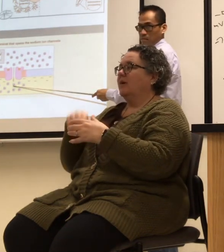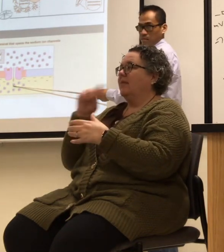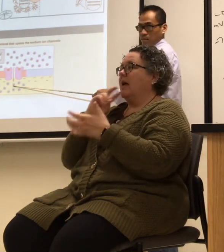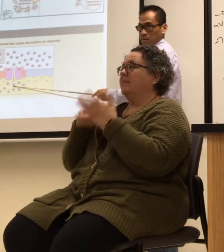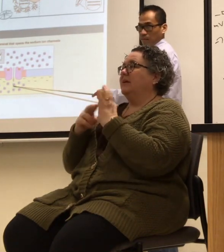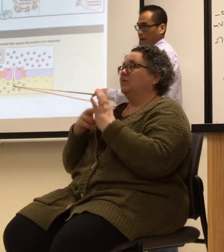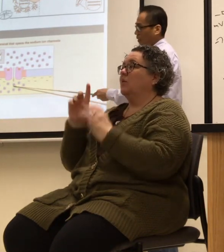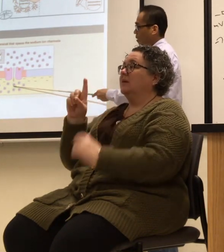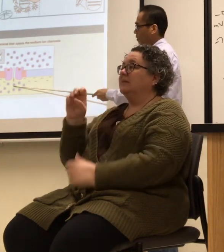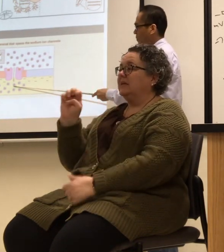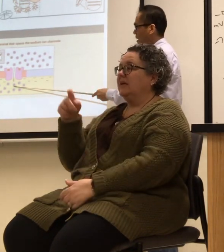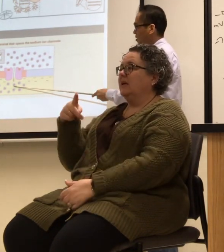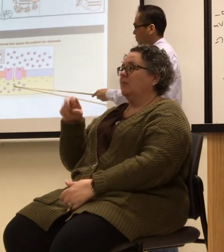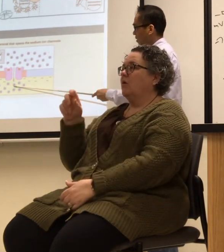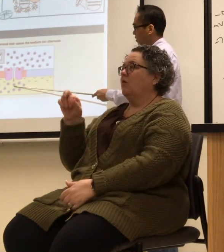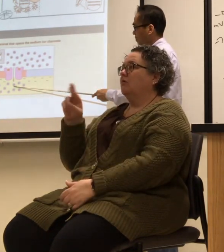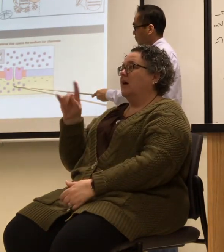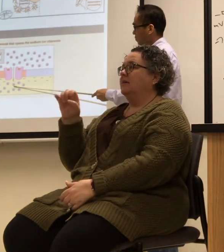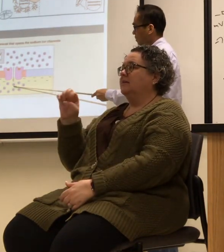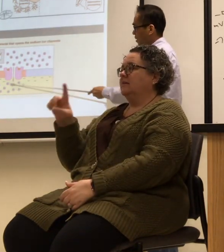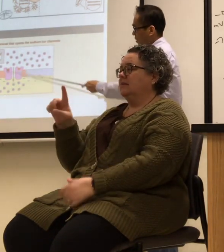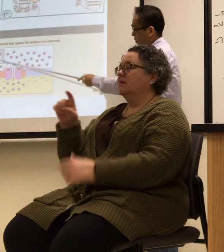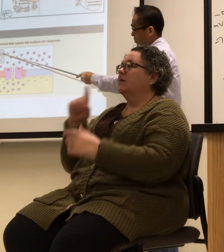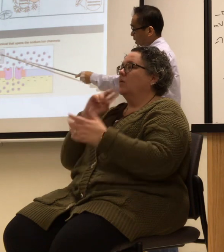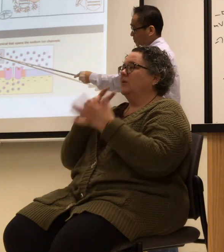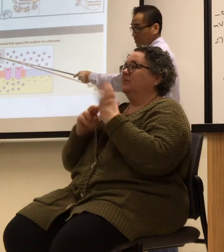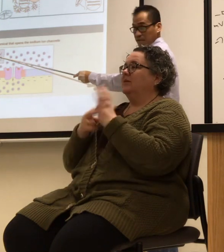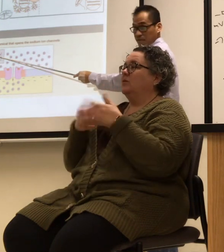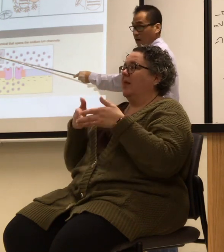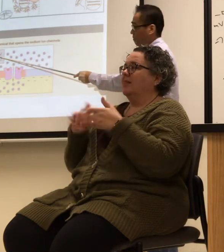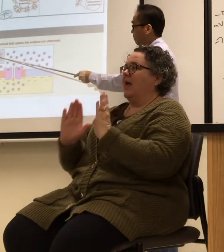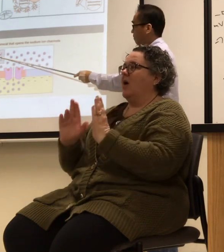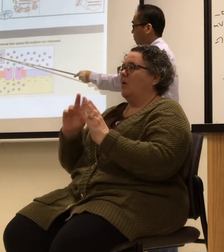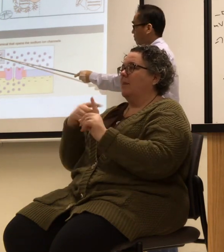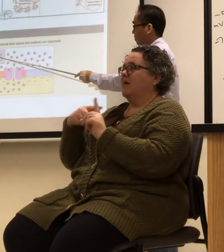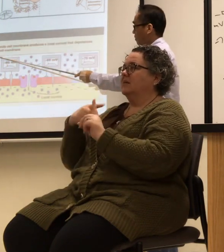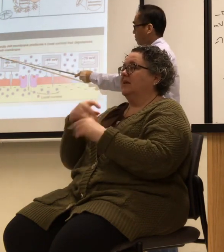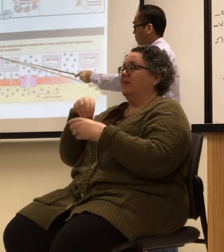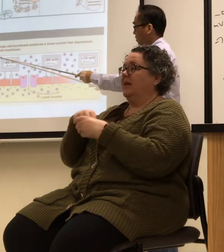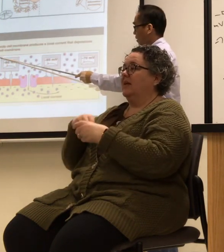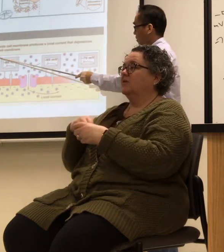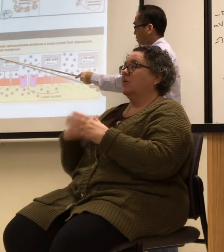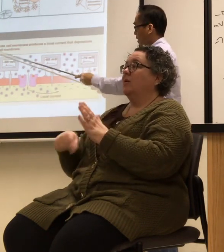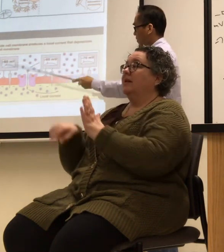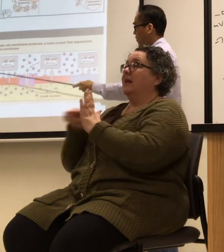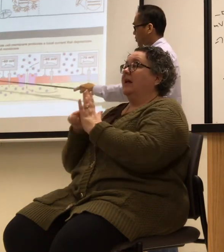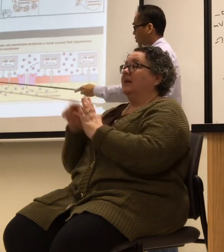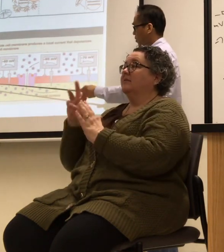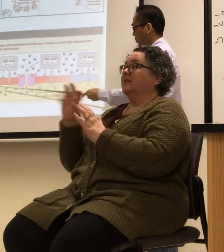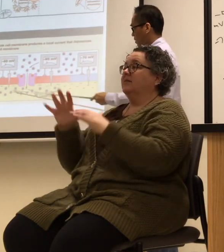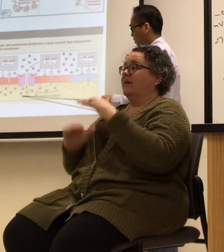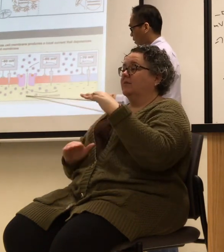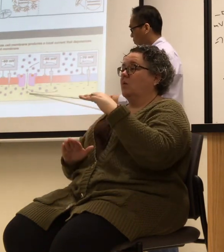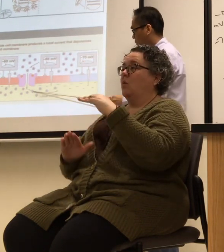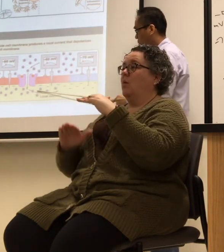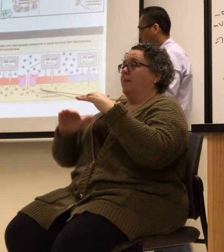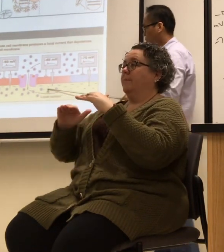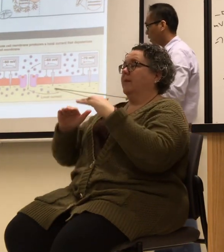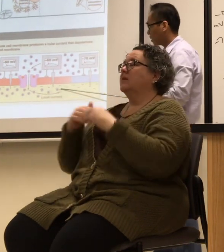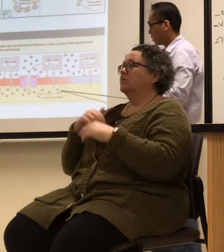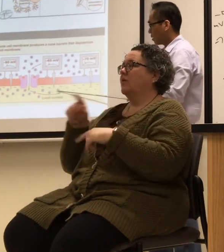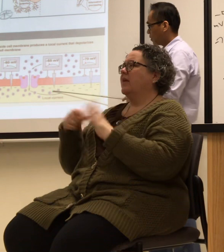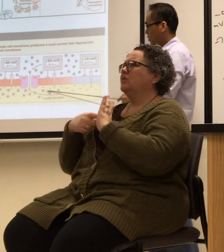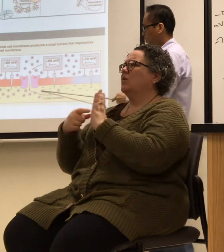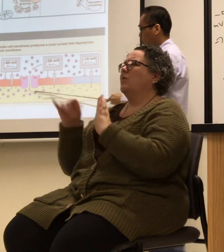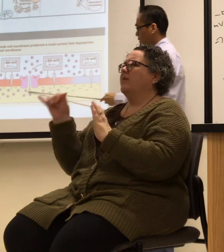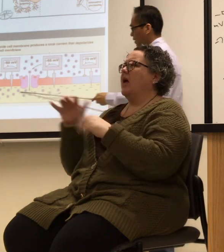cell by allowing the positive in. It goes to negative 65. Okay? And then they show this local